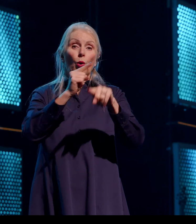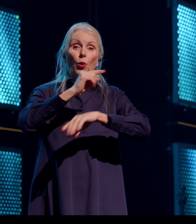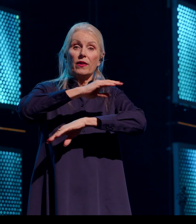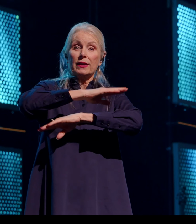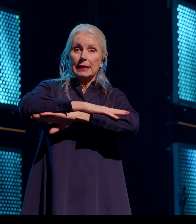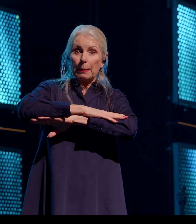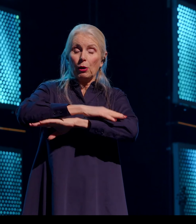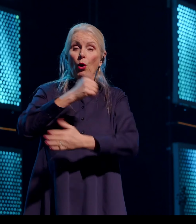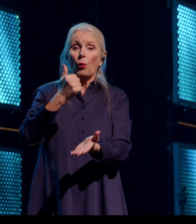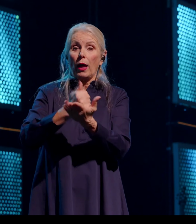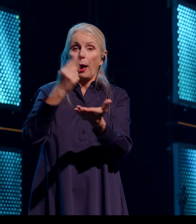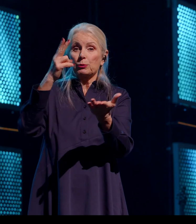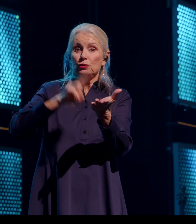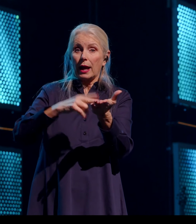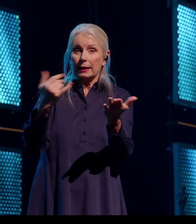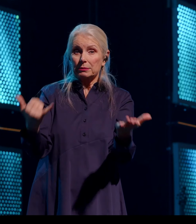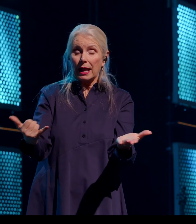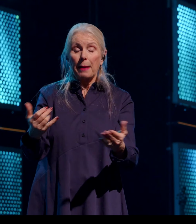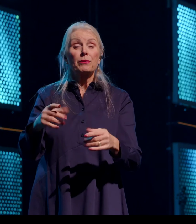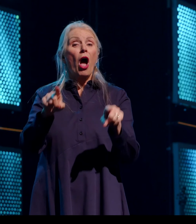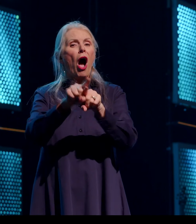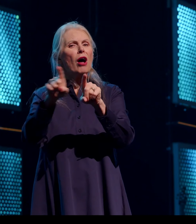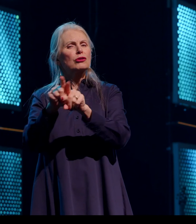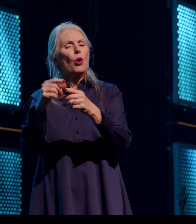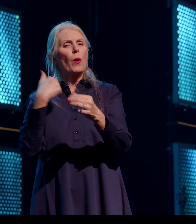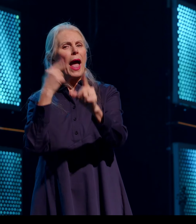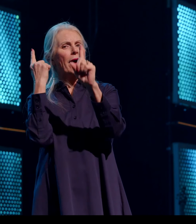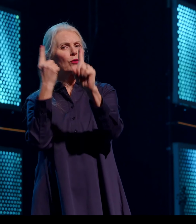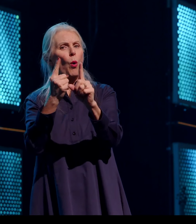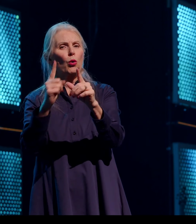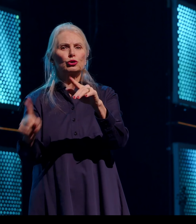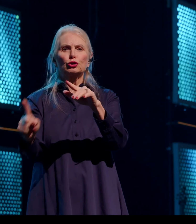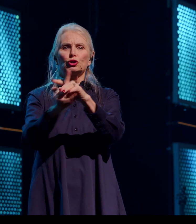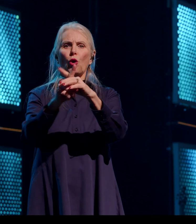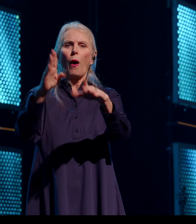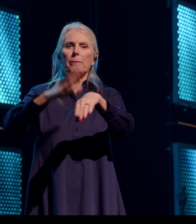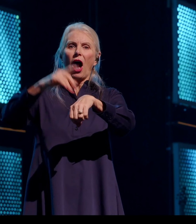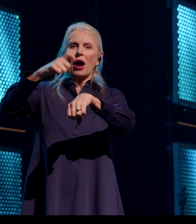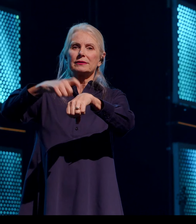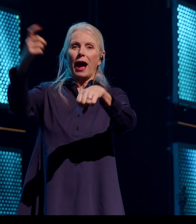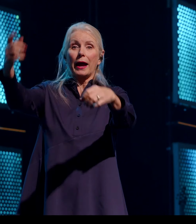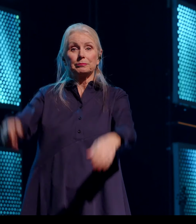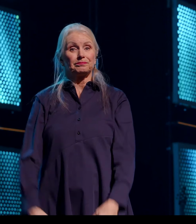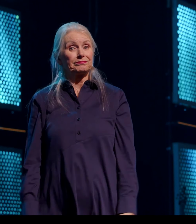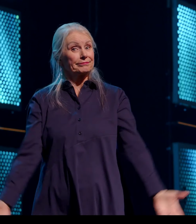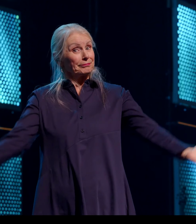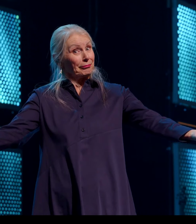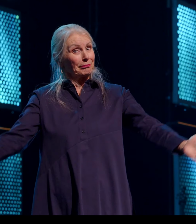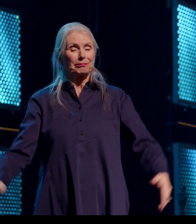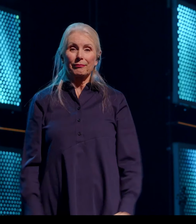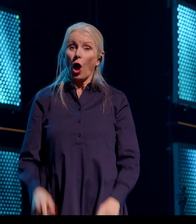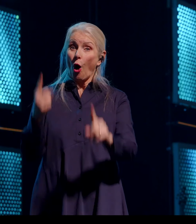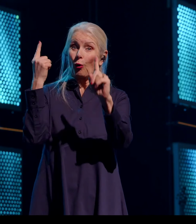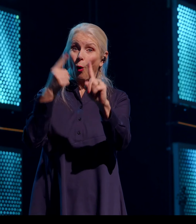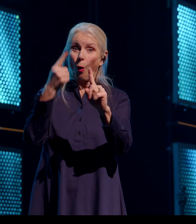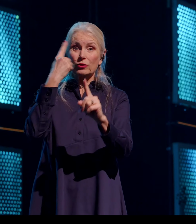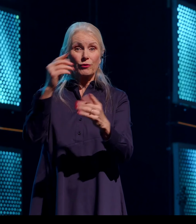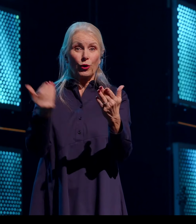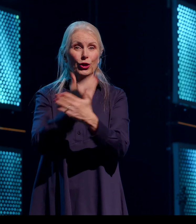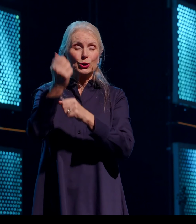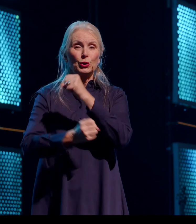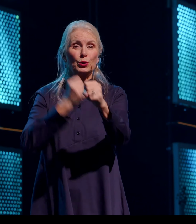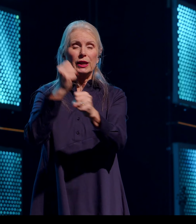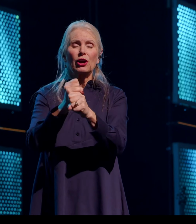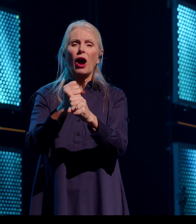sign up today. We also have goals to help you come to service on time. Why not? Goals for the New Year's. So